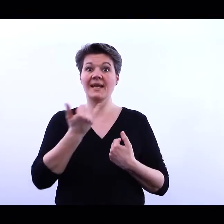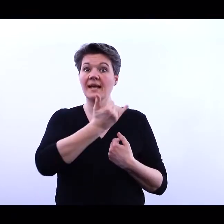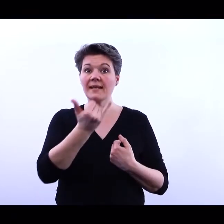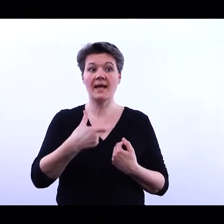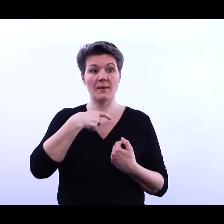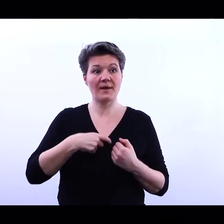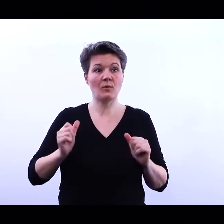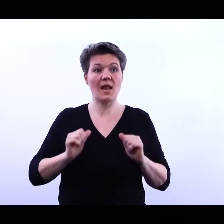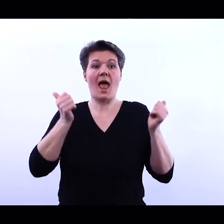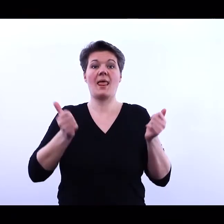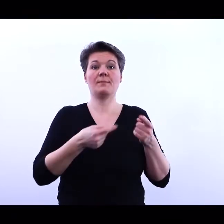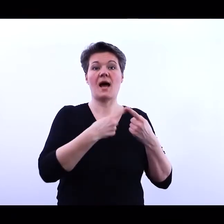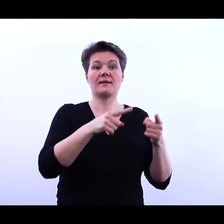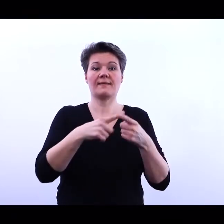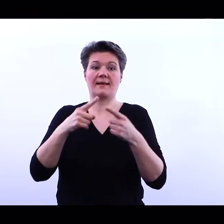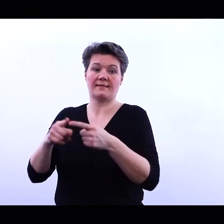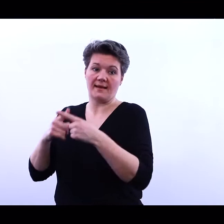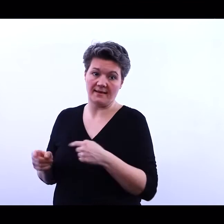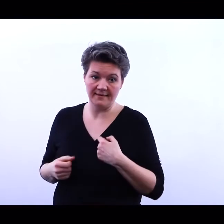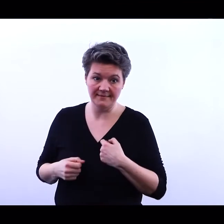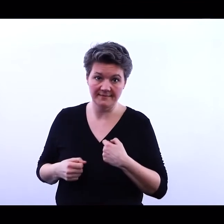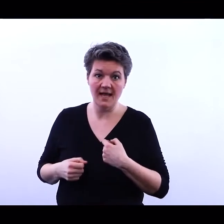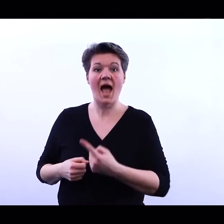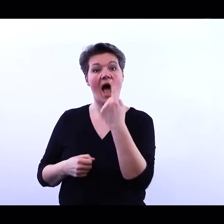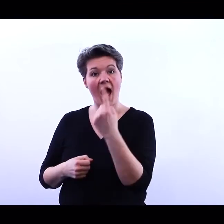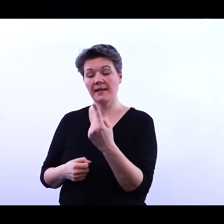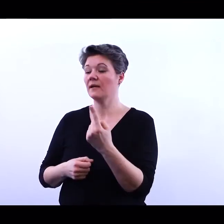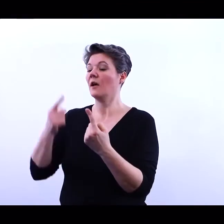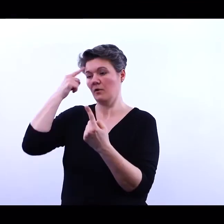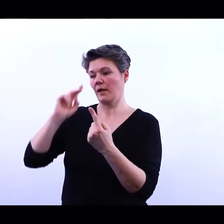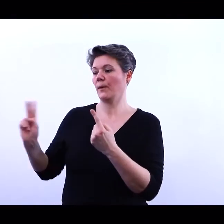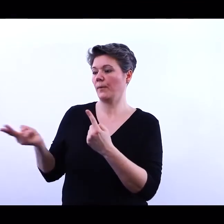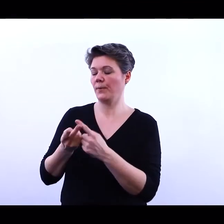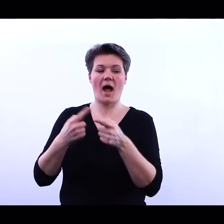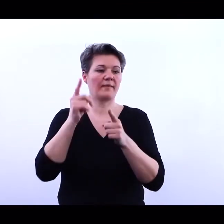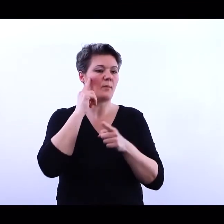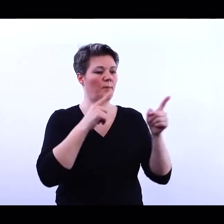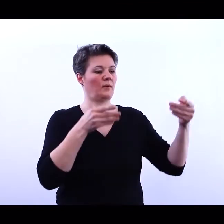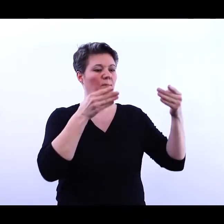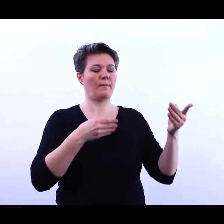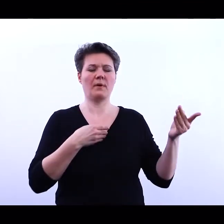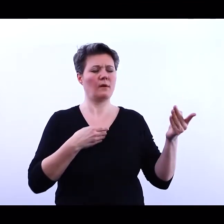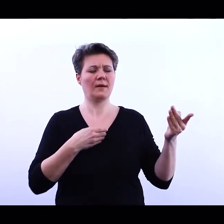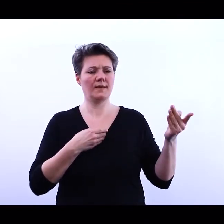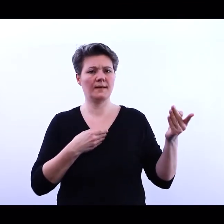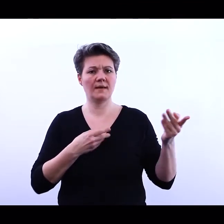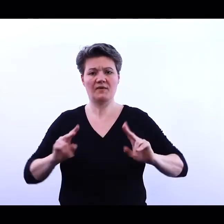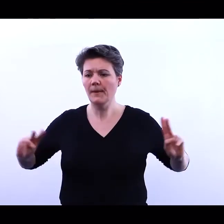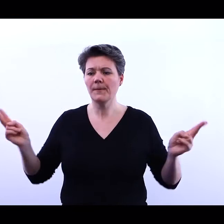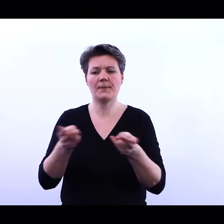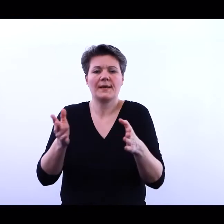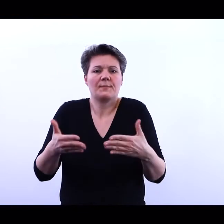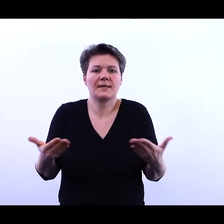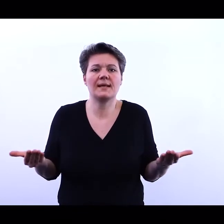and where they may overlap in one moment, they diverge in another. There's no way that a truly better